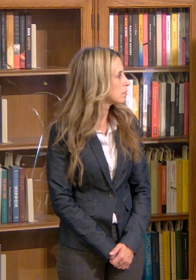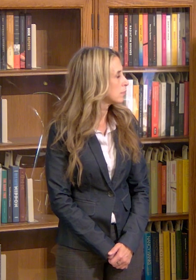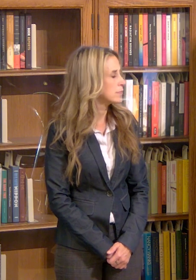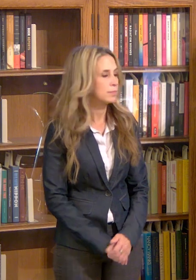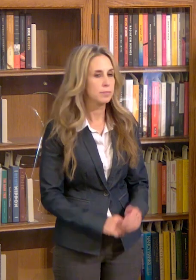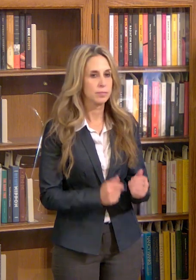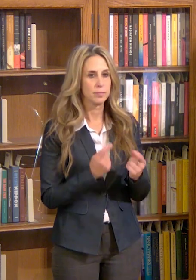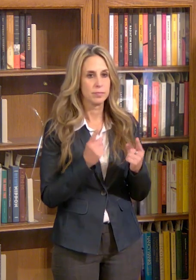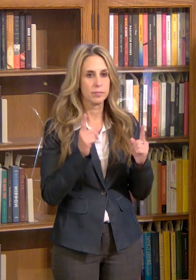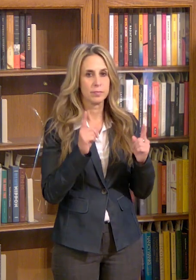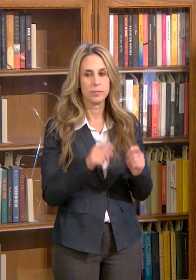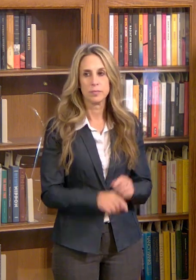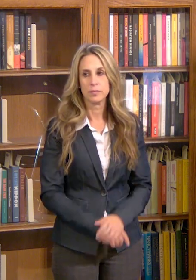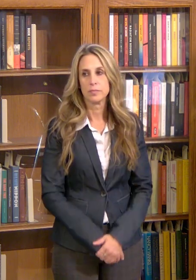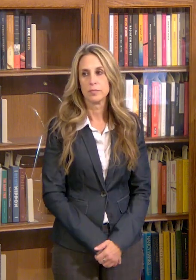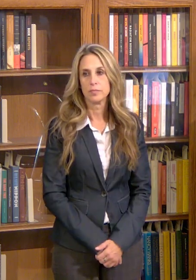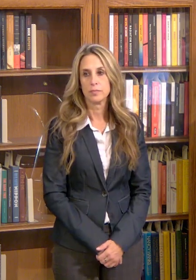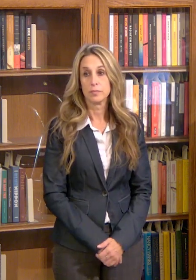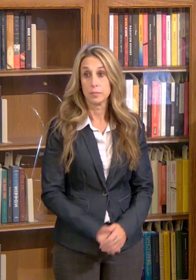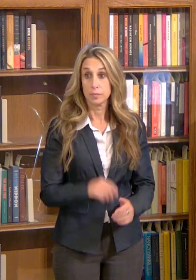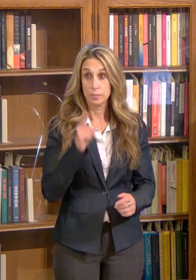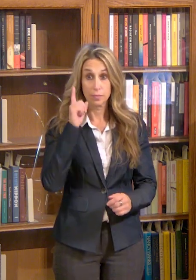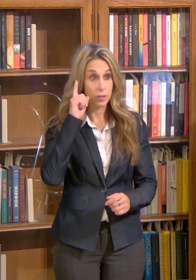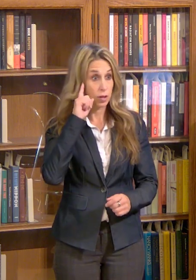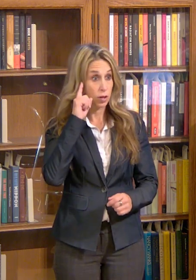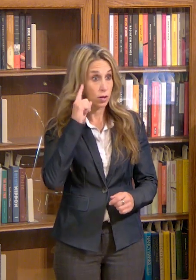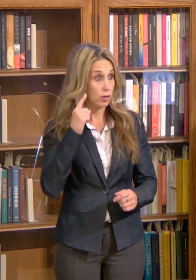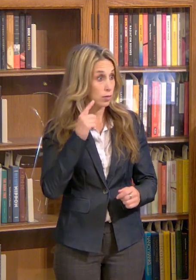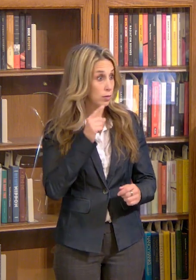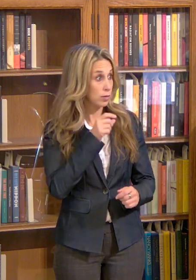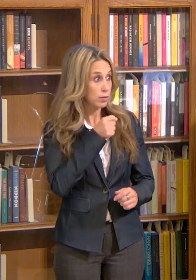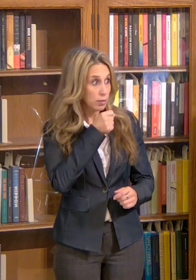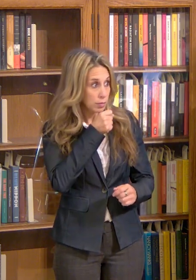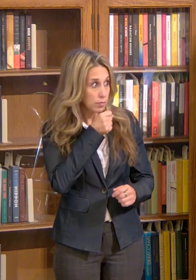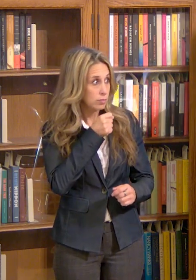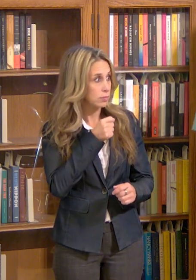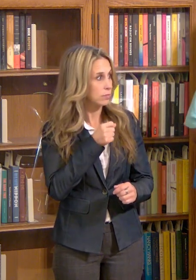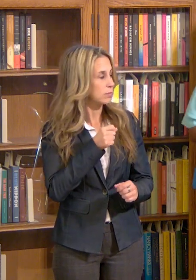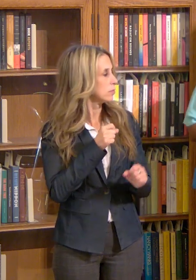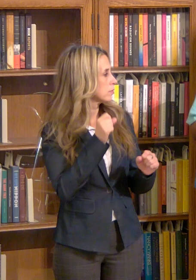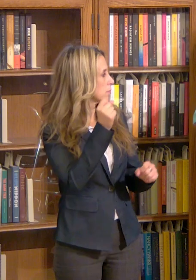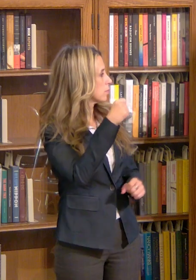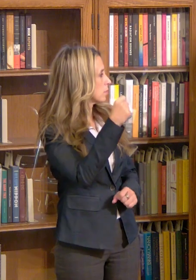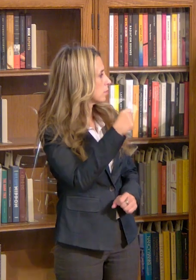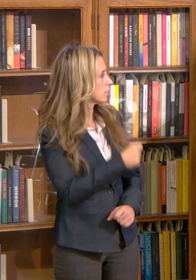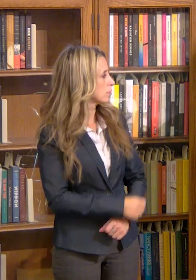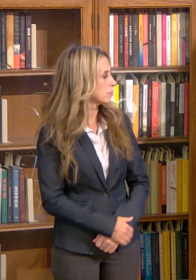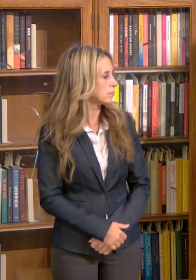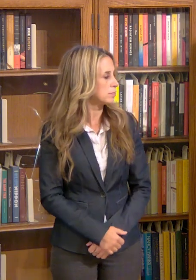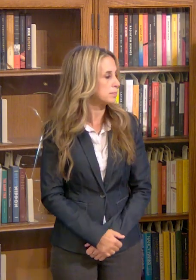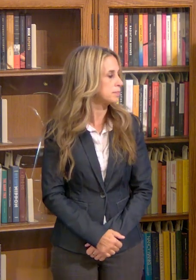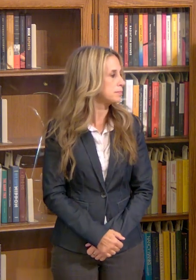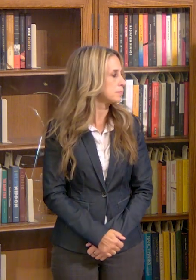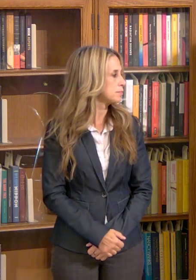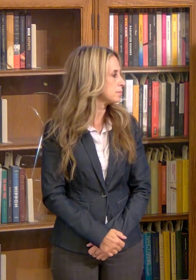there we go can you all hear me yes okay so um after I